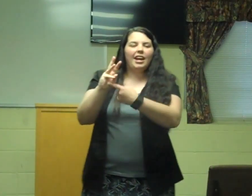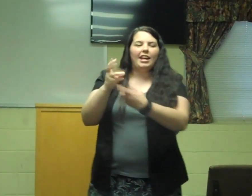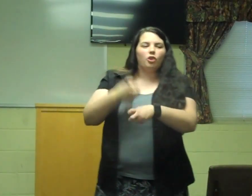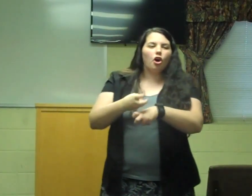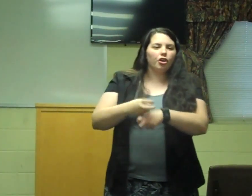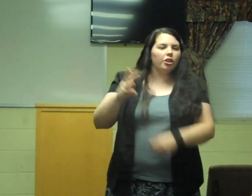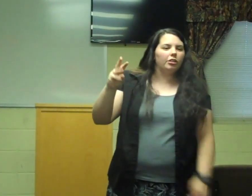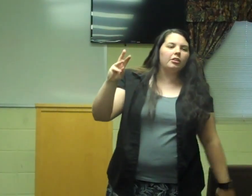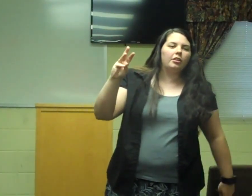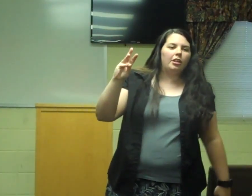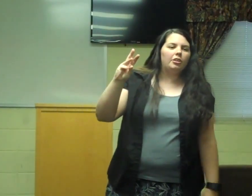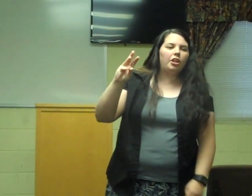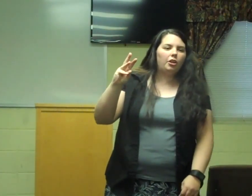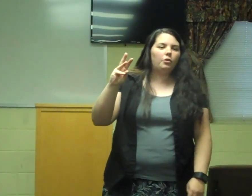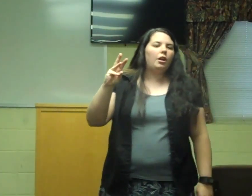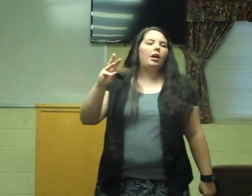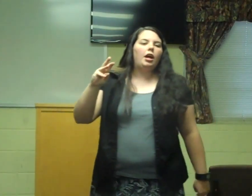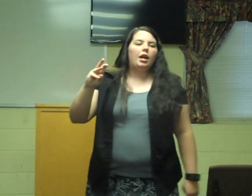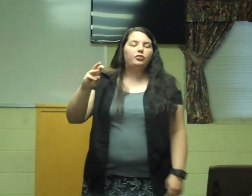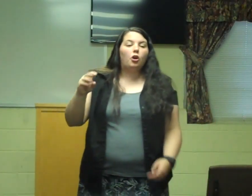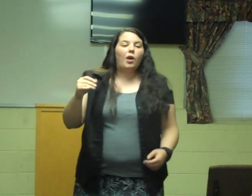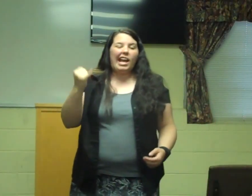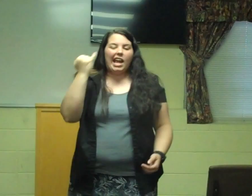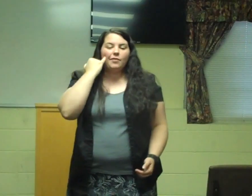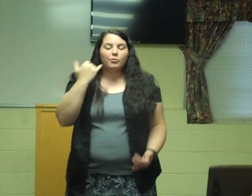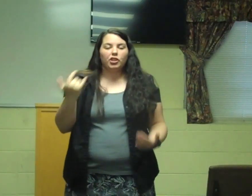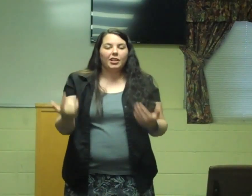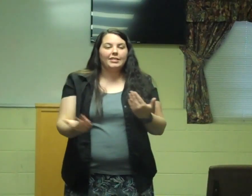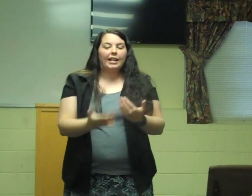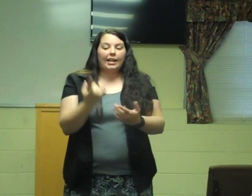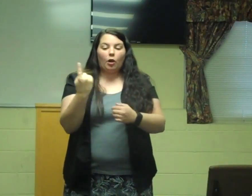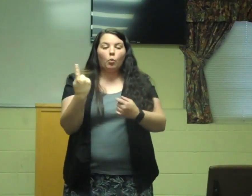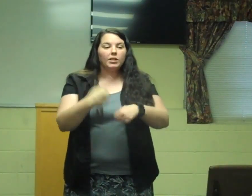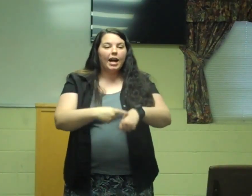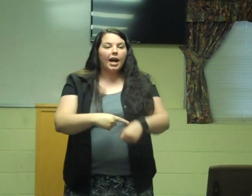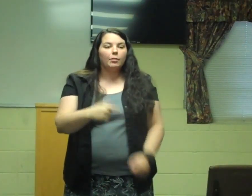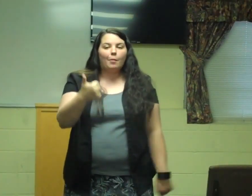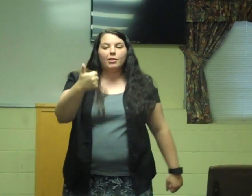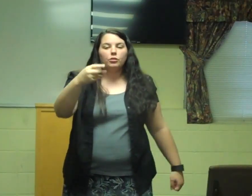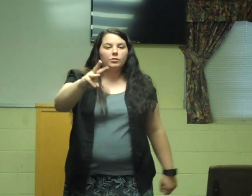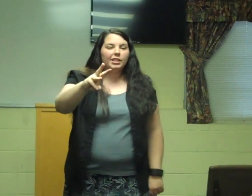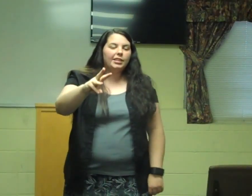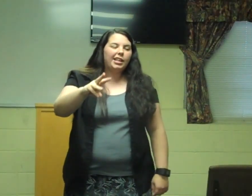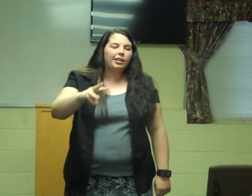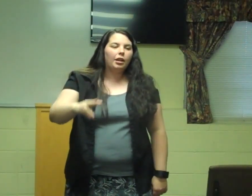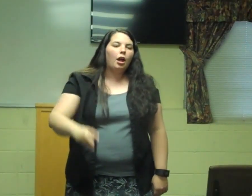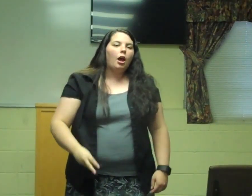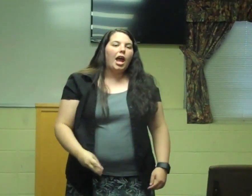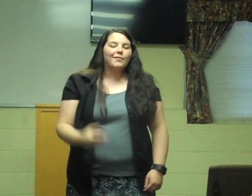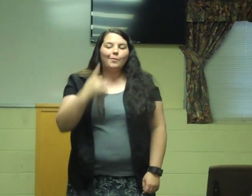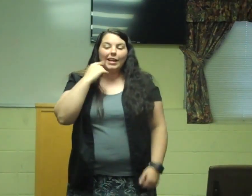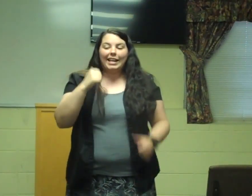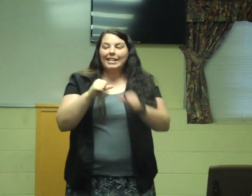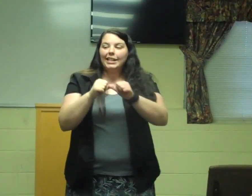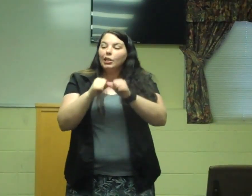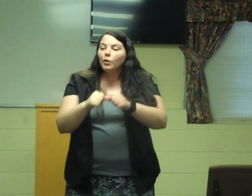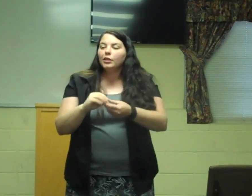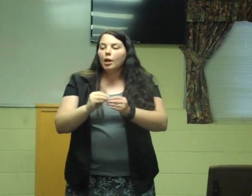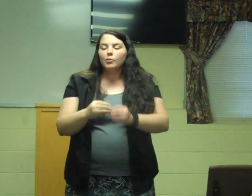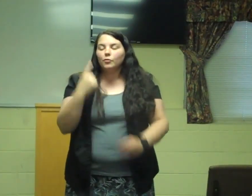is harder to do. So if I'm just going to sign it like one time, I might do 16. If I'm like continuing the number for